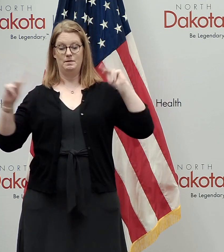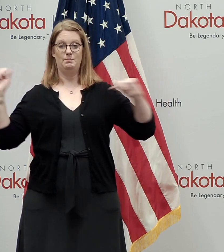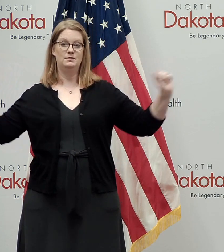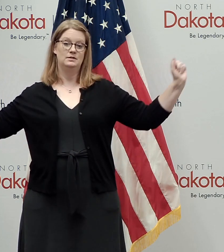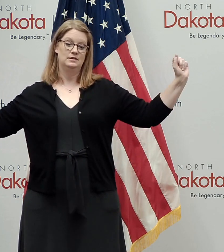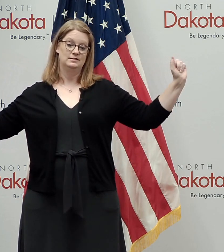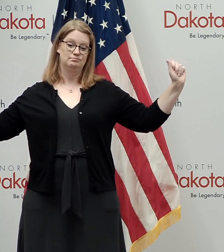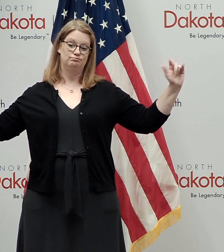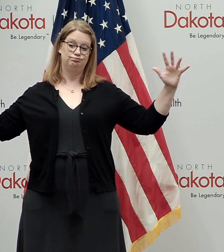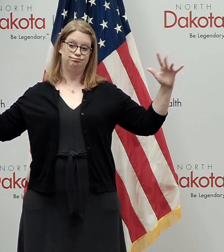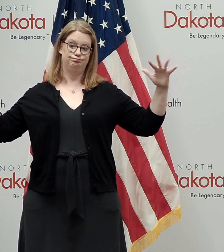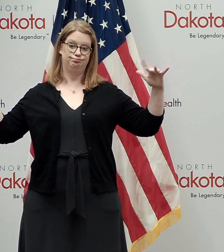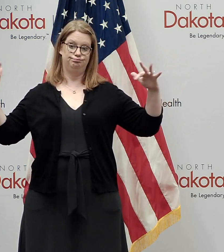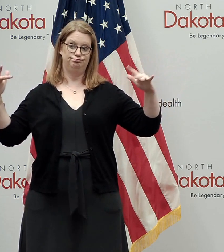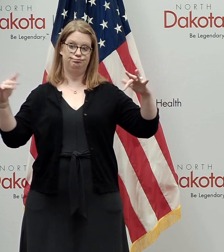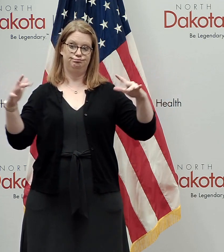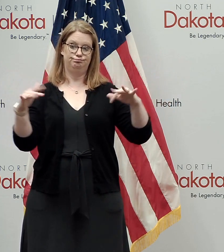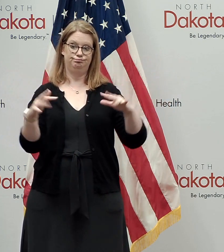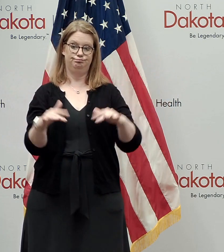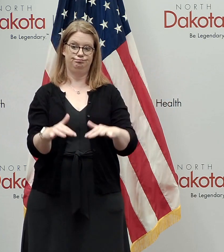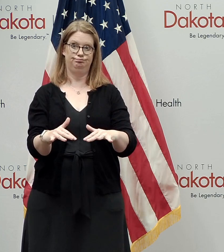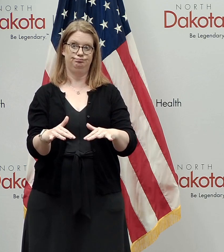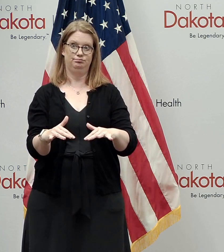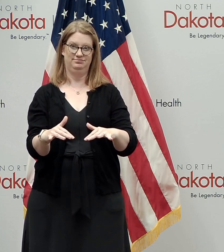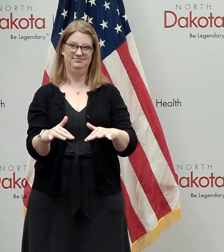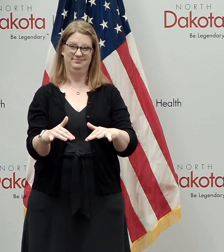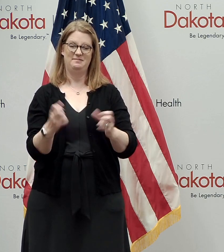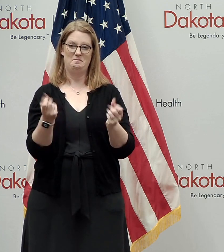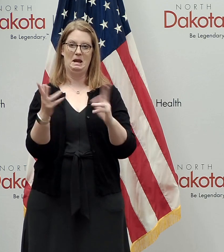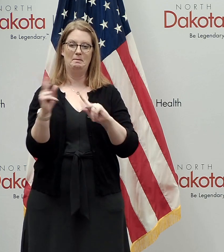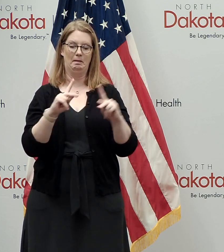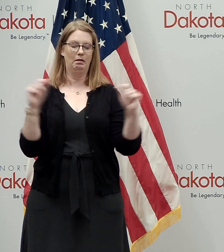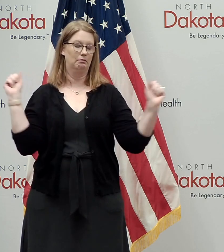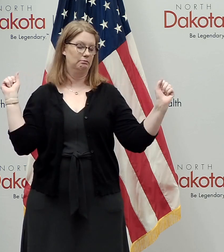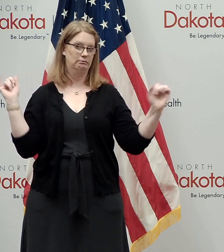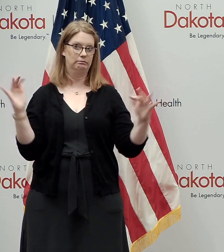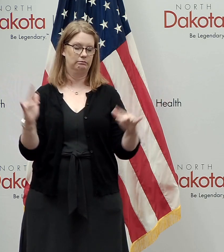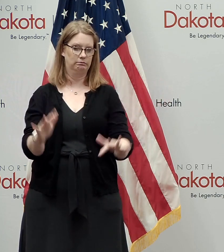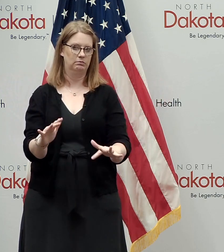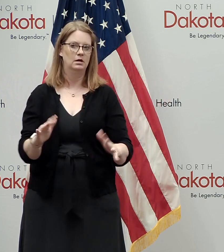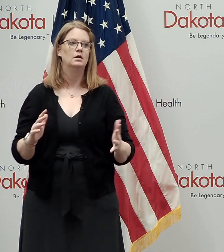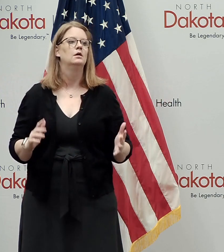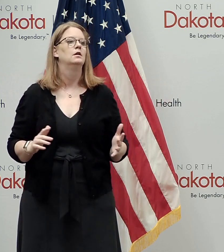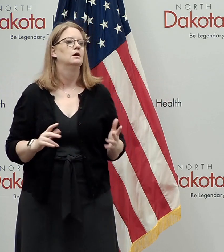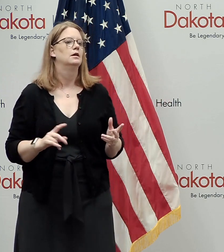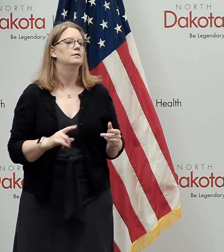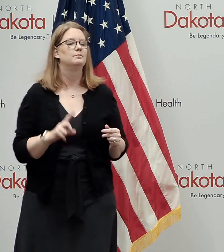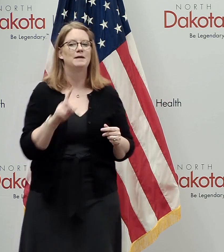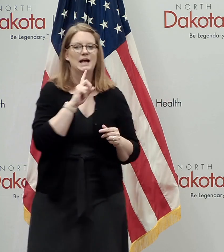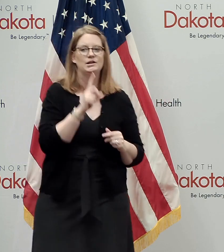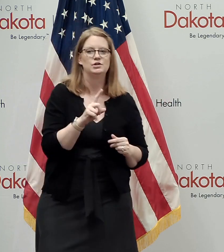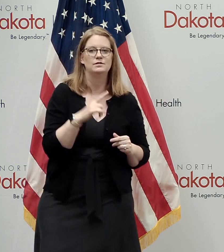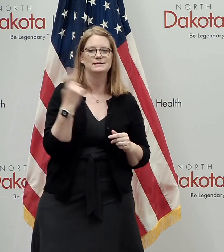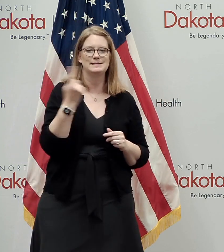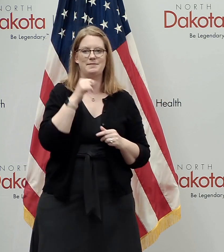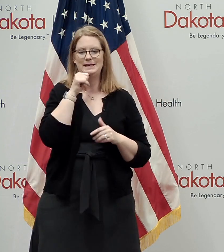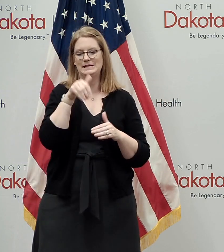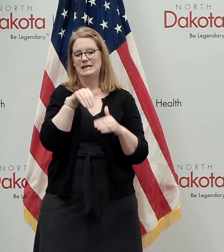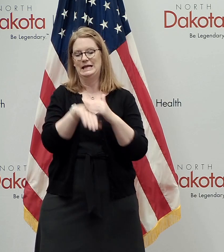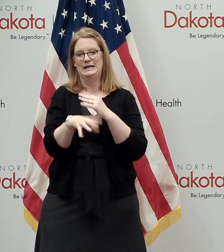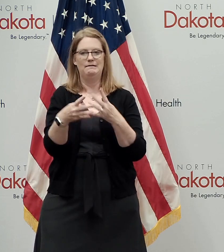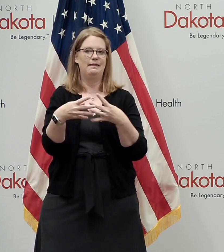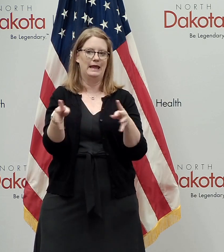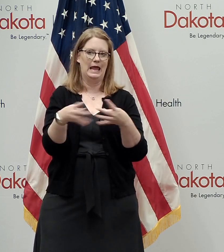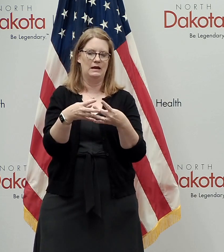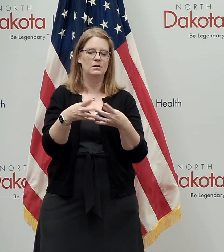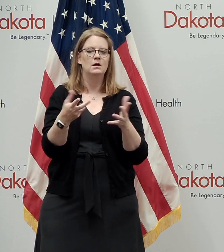just lots of parallels here. You know, there's a surge of people coming, and you want to make sure that something doesn't get in the gate. Now, some will,